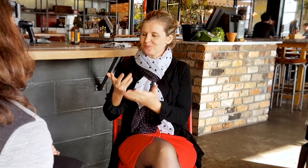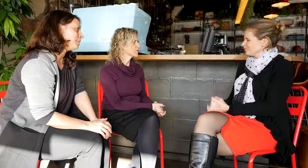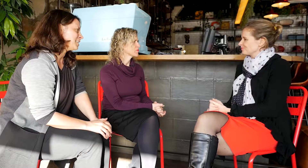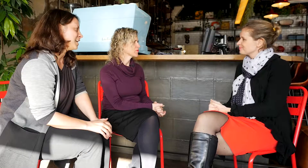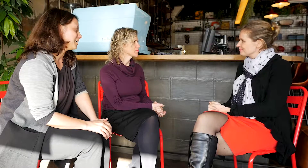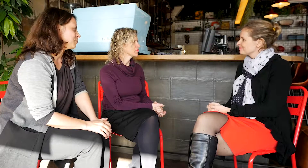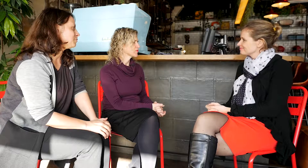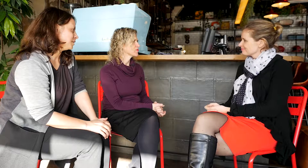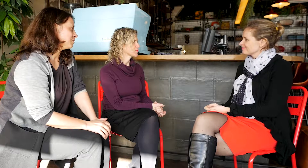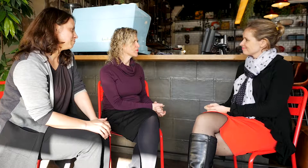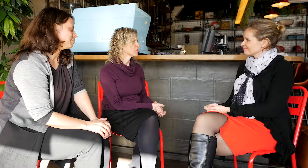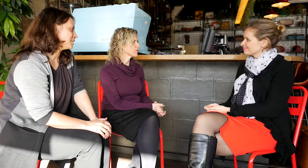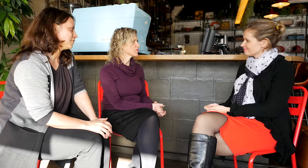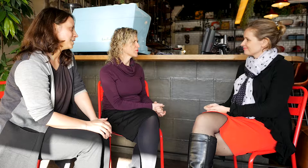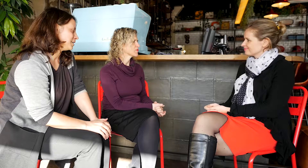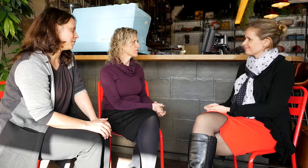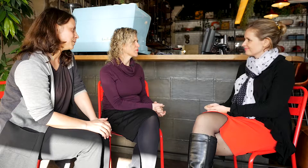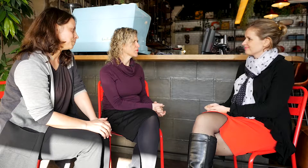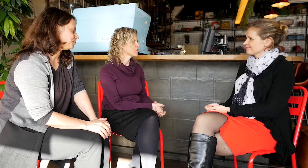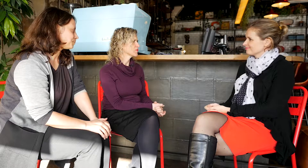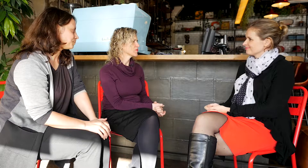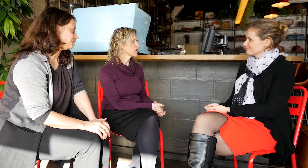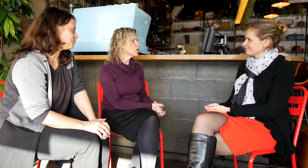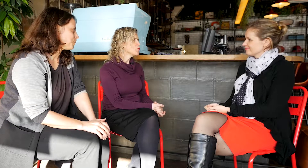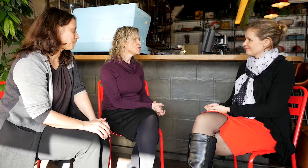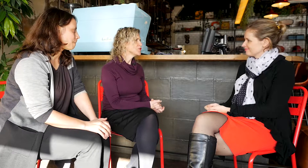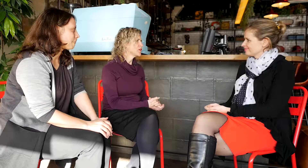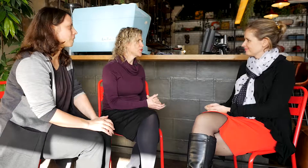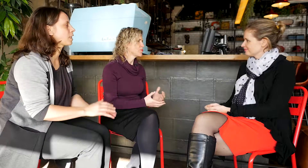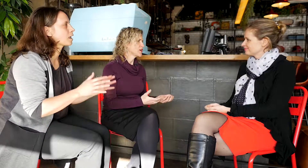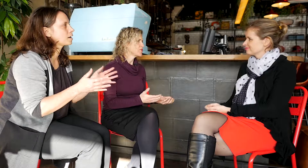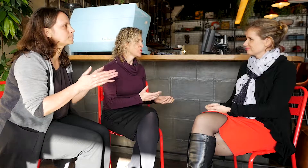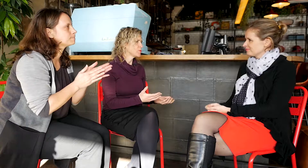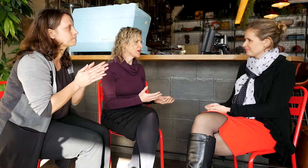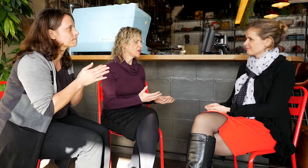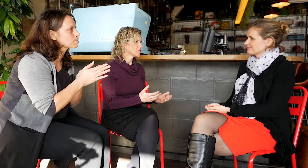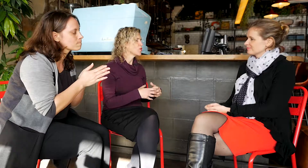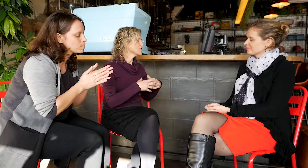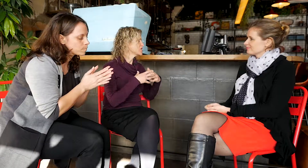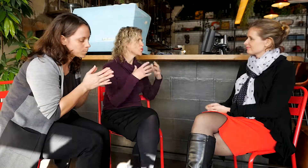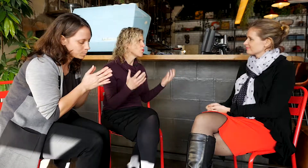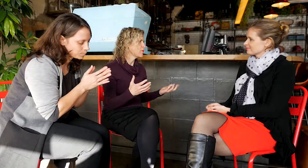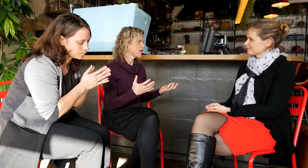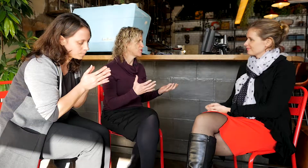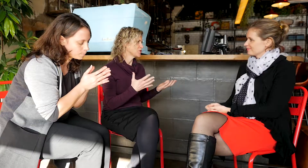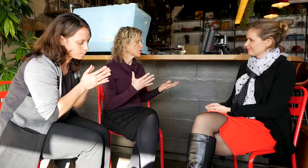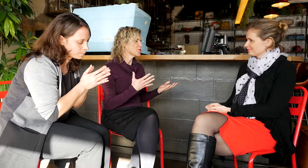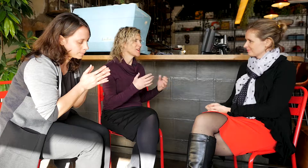that's another, misgiving that's out there. What do you feel that the benefit would be? So, I mean, obviously this is all about your